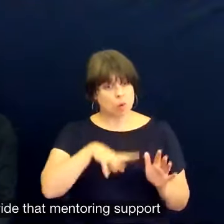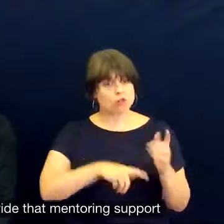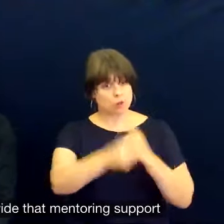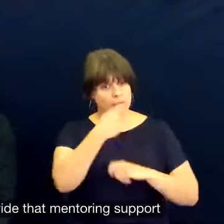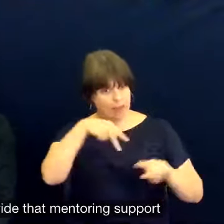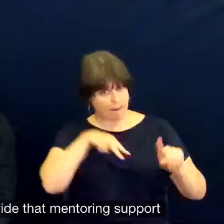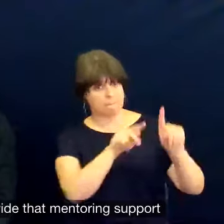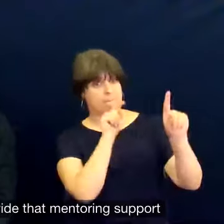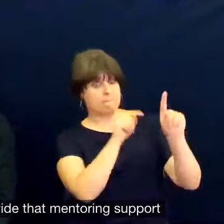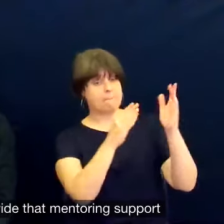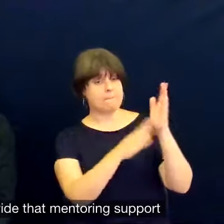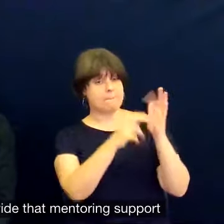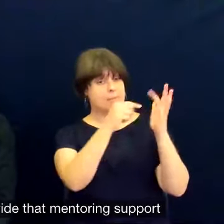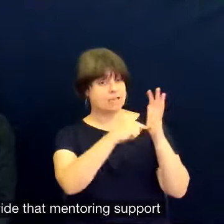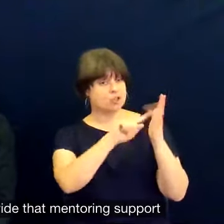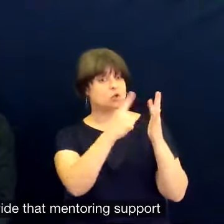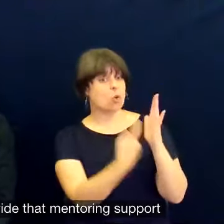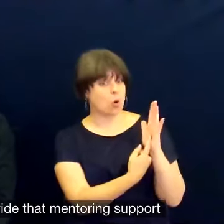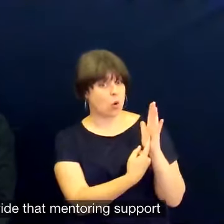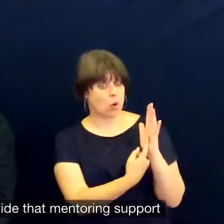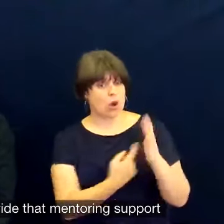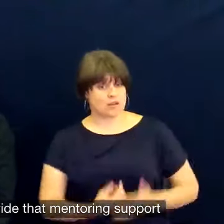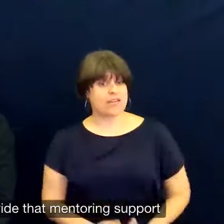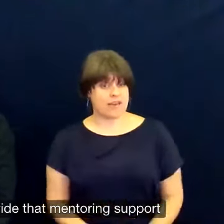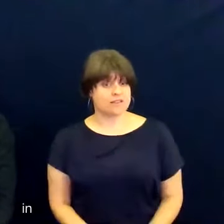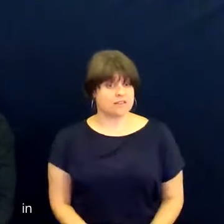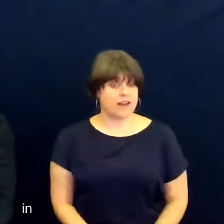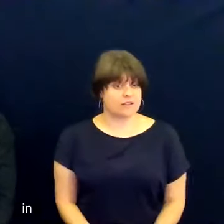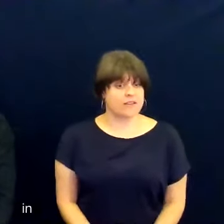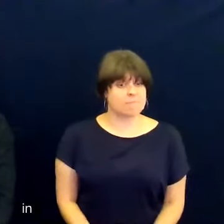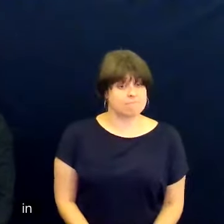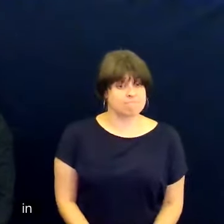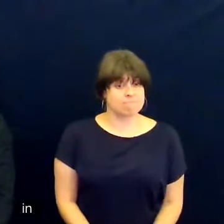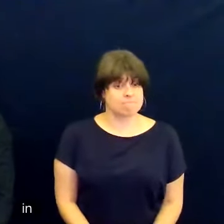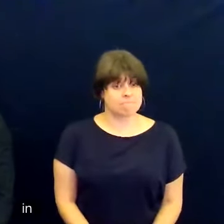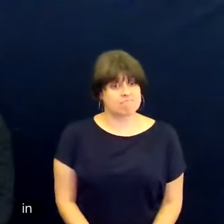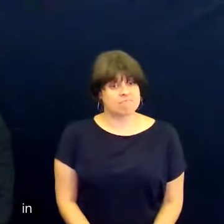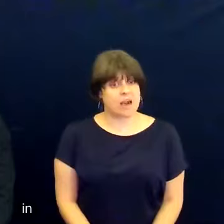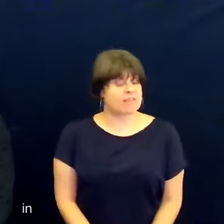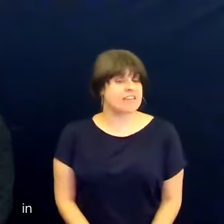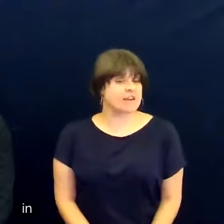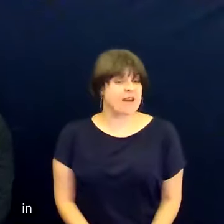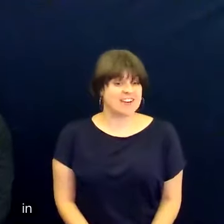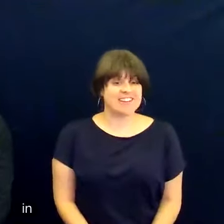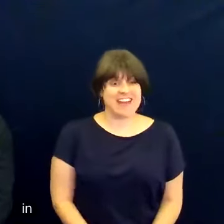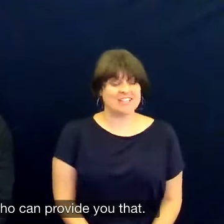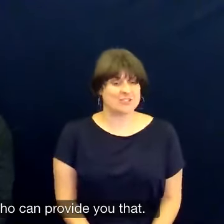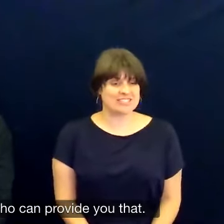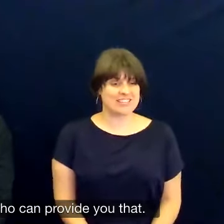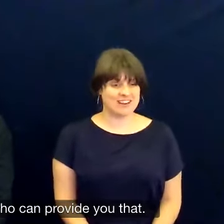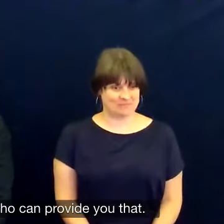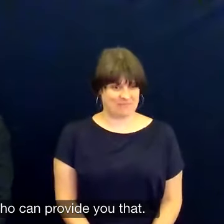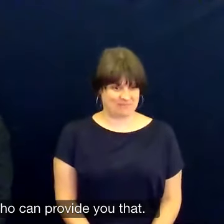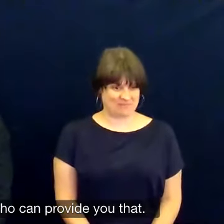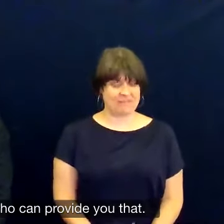you would like to be the mentor, Carol? Yes, yeah. Yeah, okay. Yeah, I've been thinking about it. Yeah, it's a